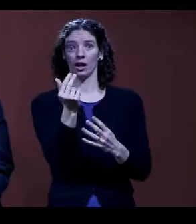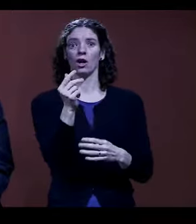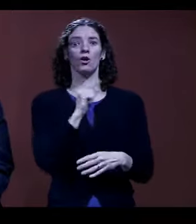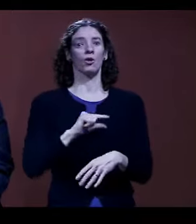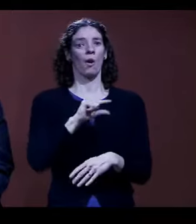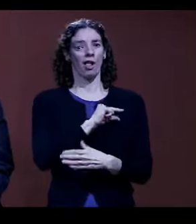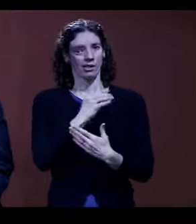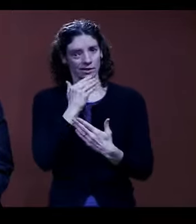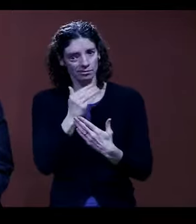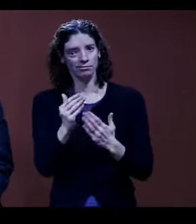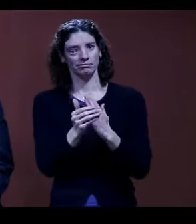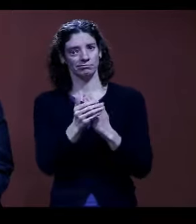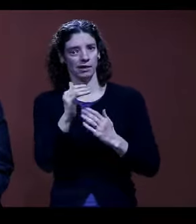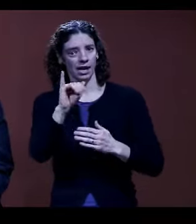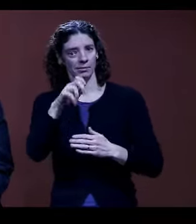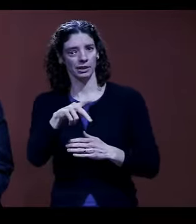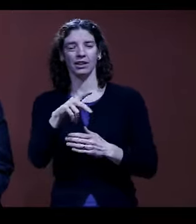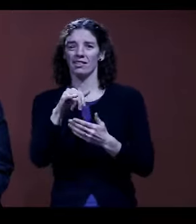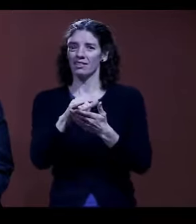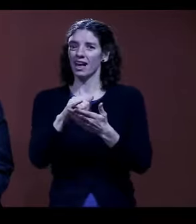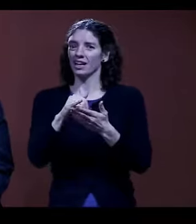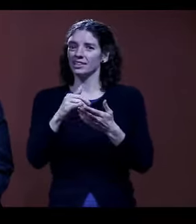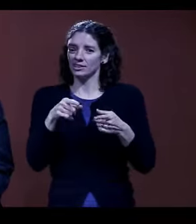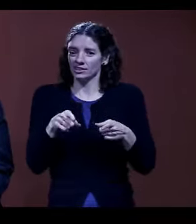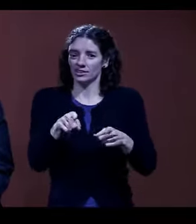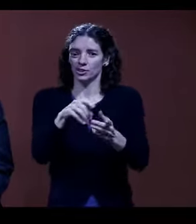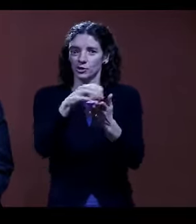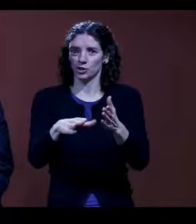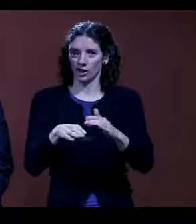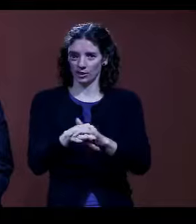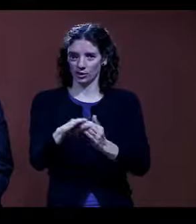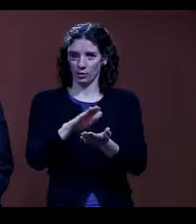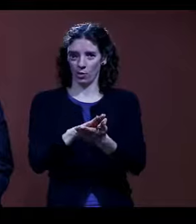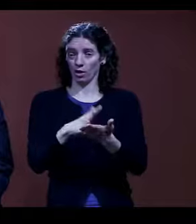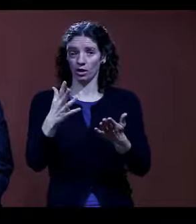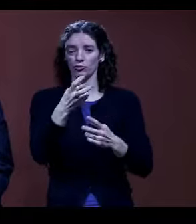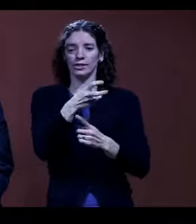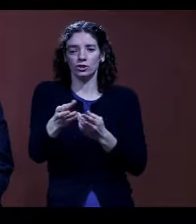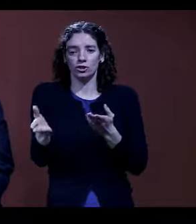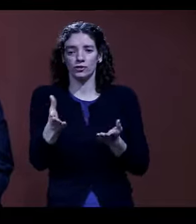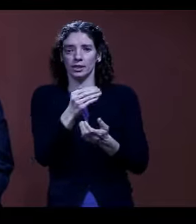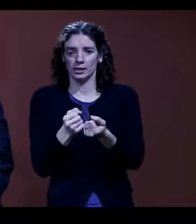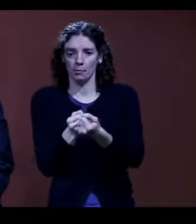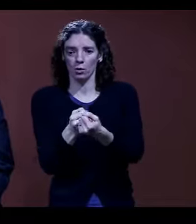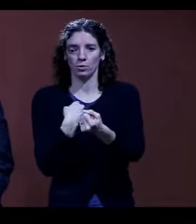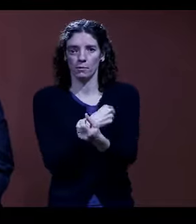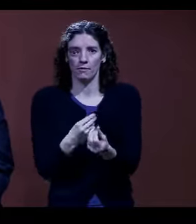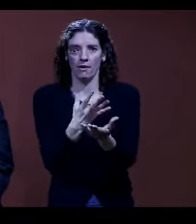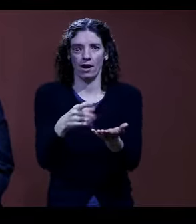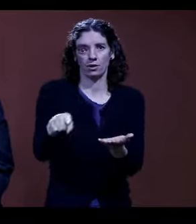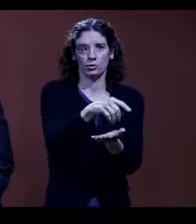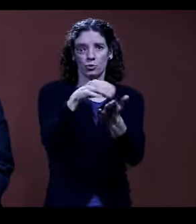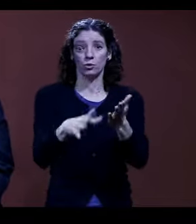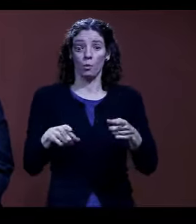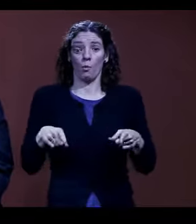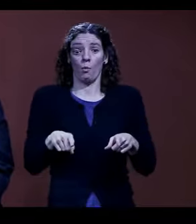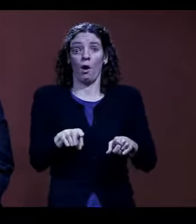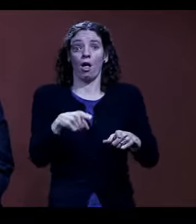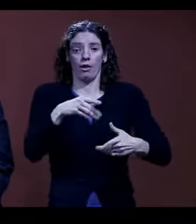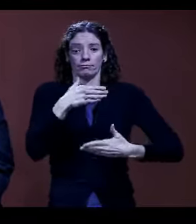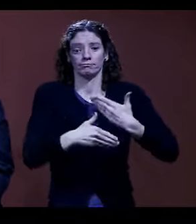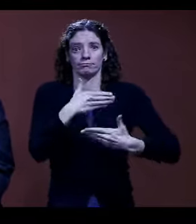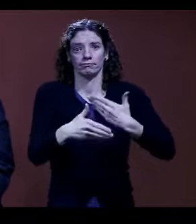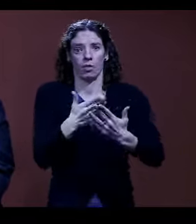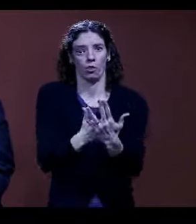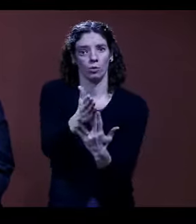while youth are in school. It's the transition services and supports that are provided to youth while they're in school. And these ultimately lead